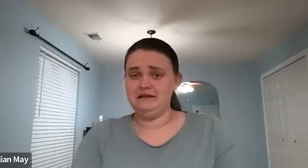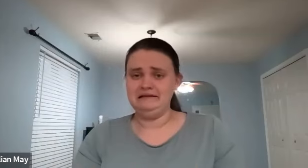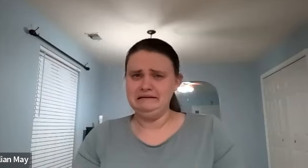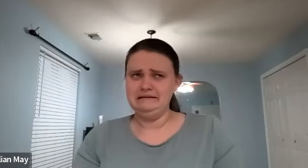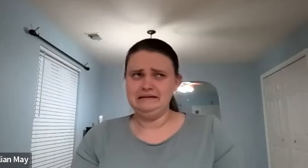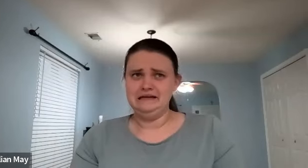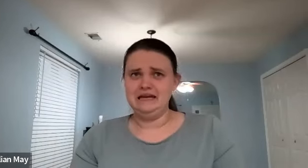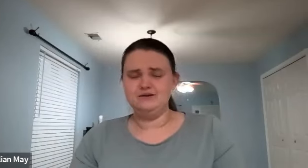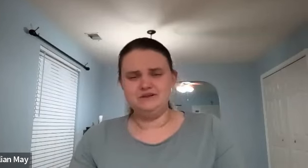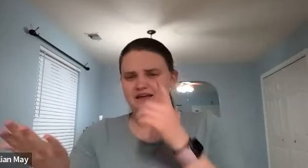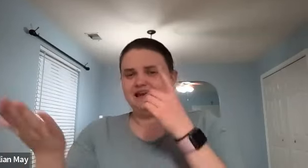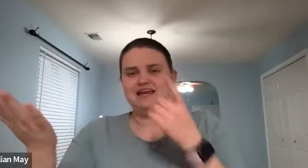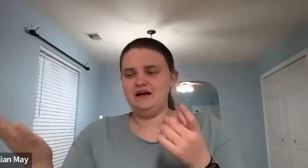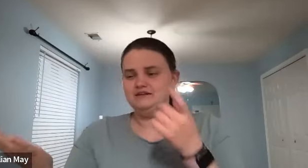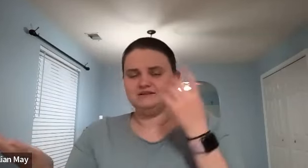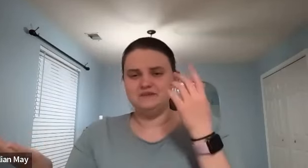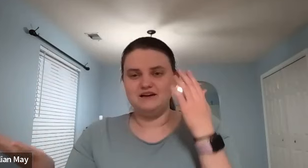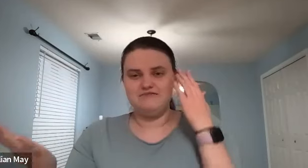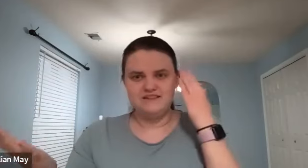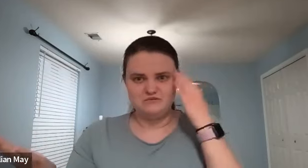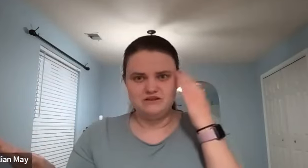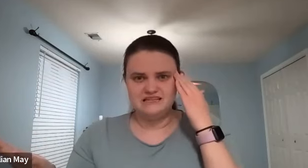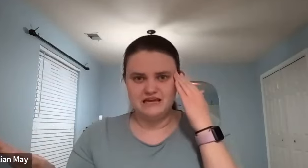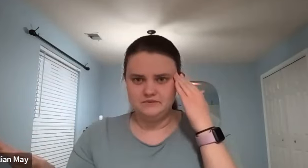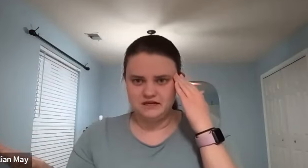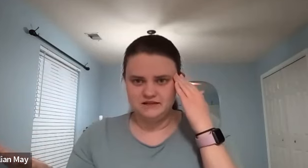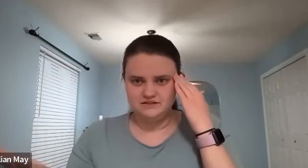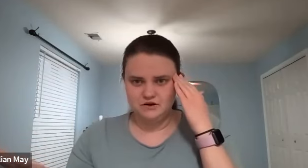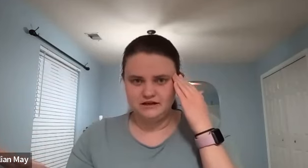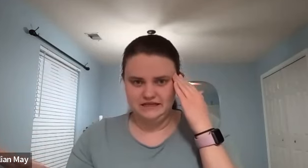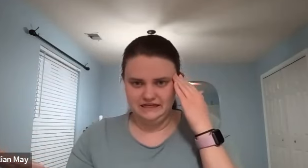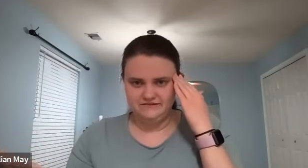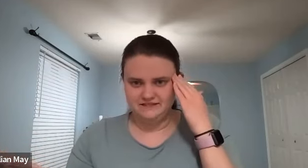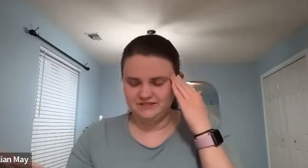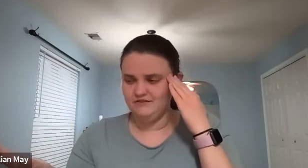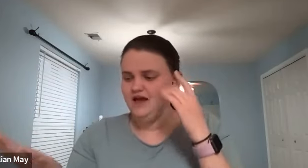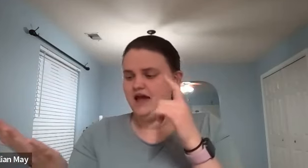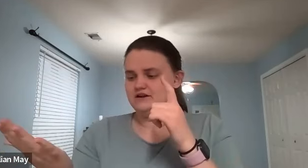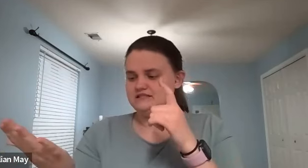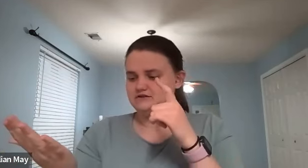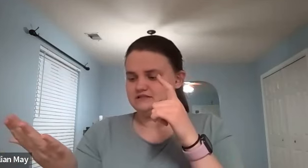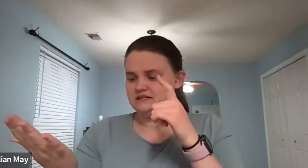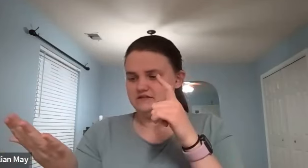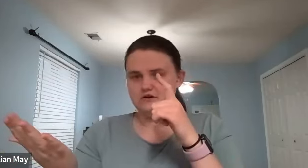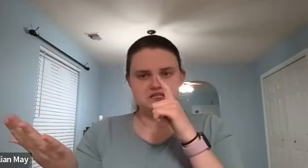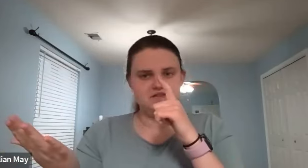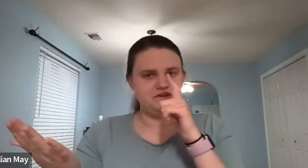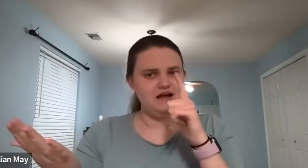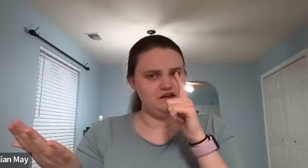like, and I'll be like, and sometimes I finally am realizing I'm signing this wrong. I need to fix myself, and I'll start sitting there. I've got lunch